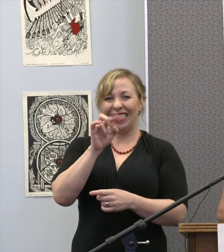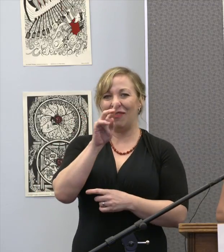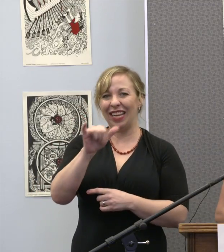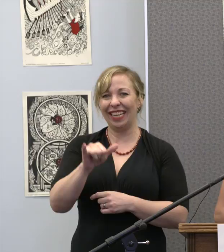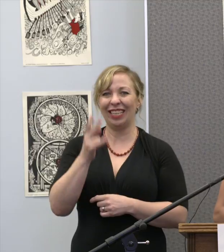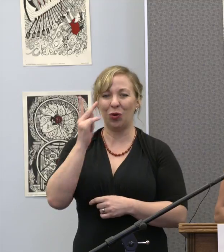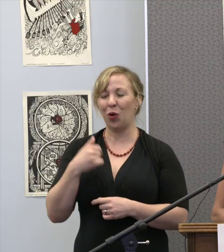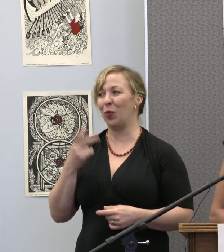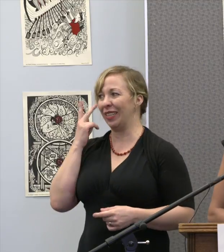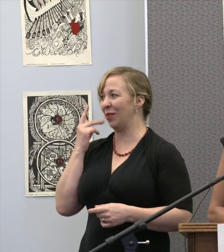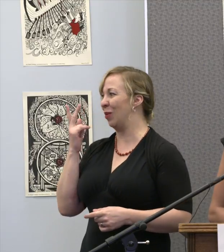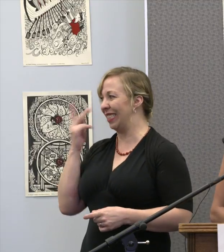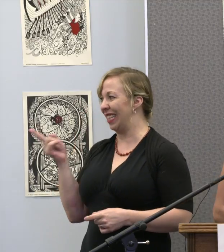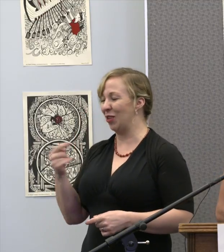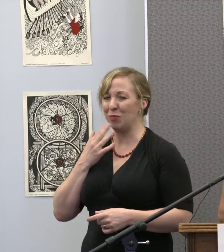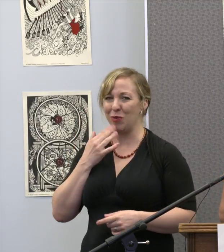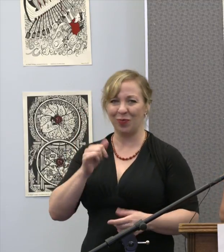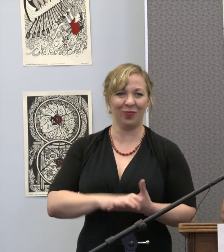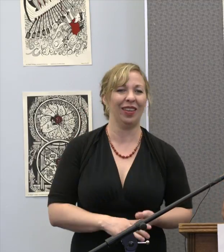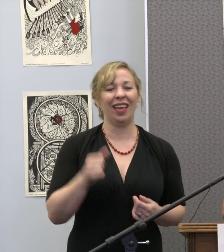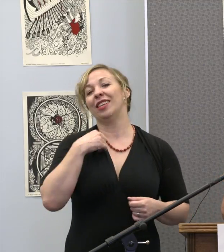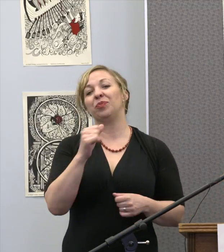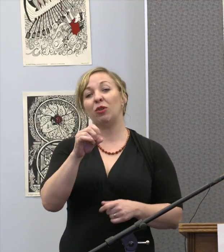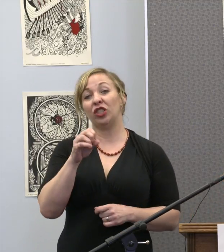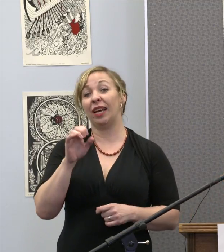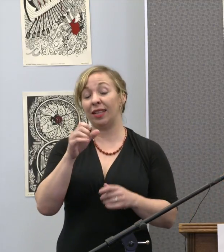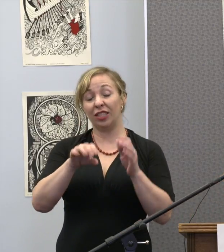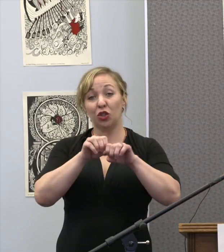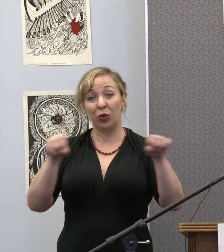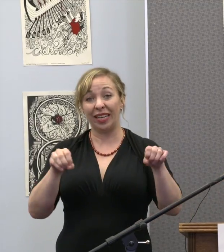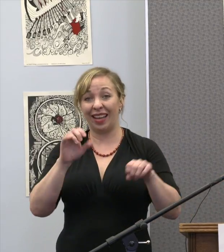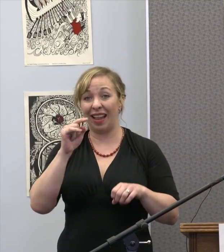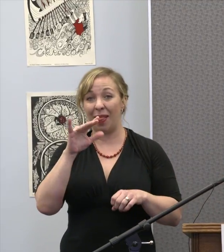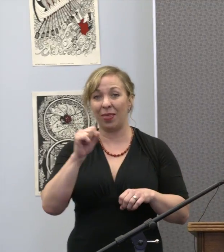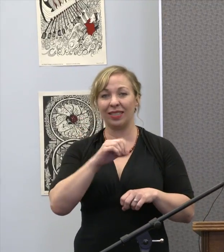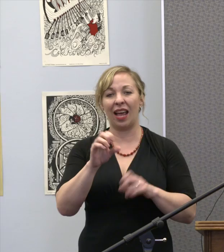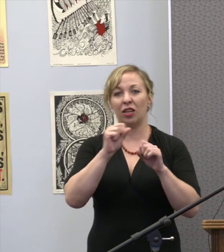a concentration in ethics and social justice. Please welcome this beautiful soul.